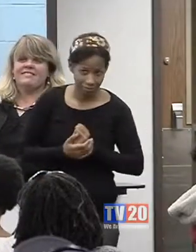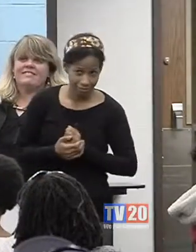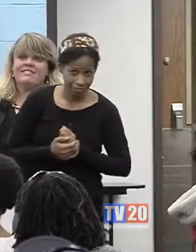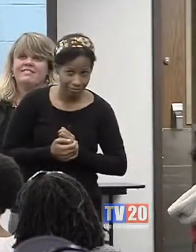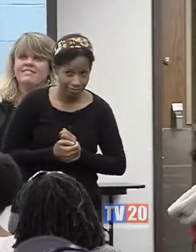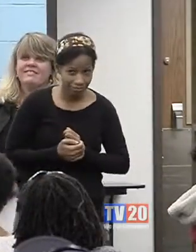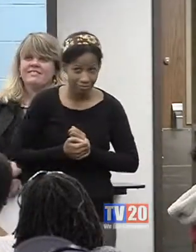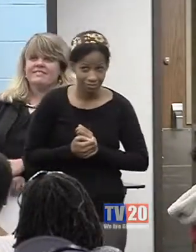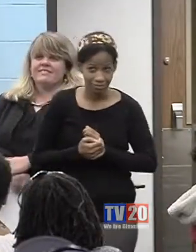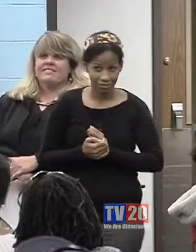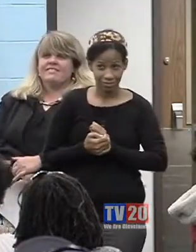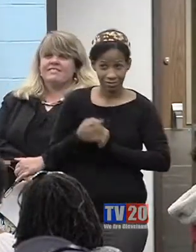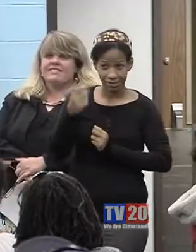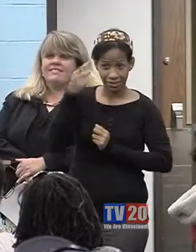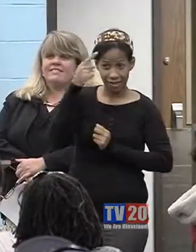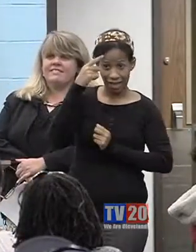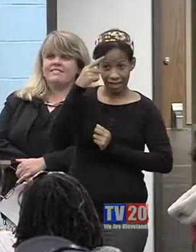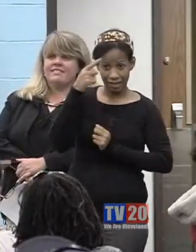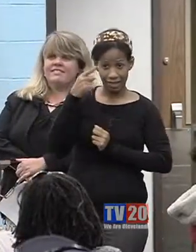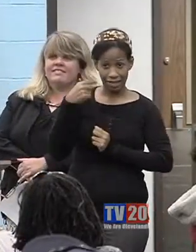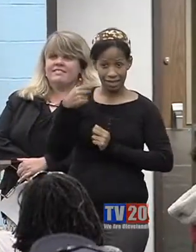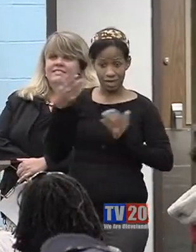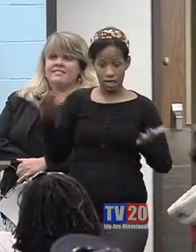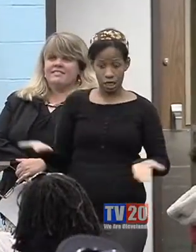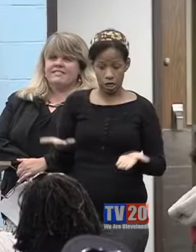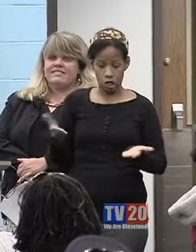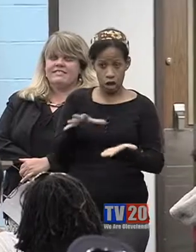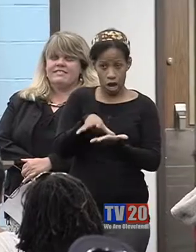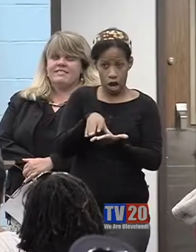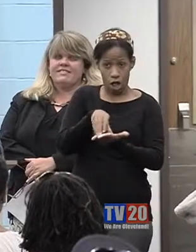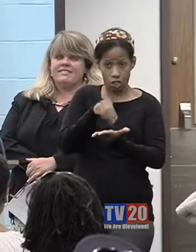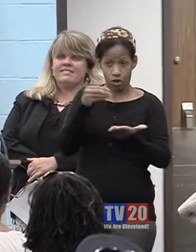I think what we've learned here